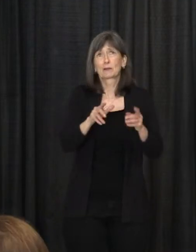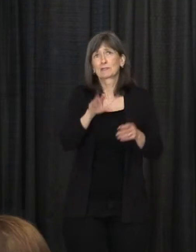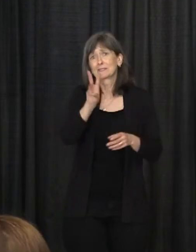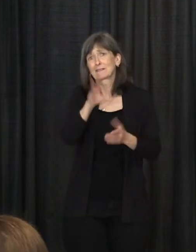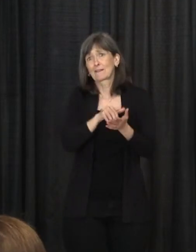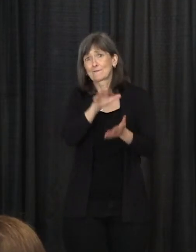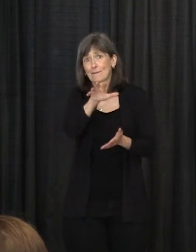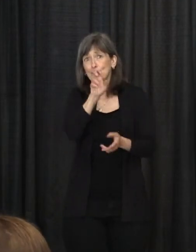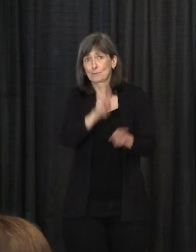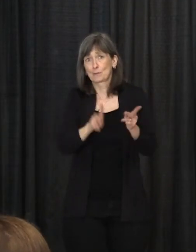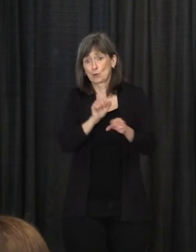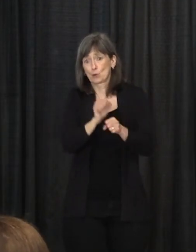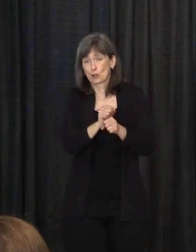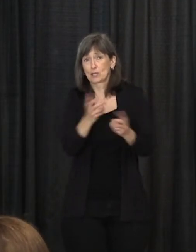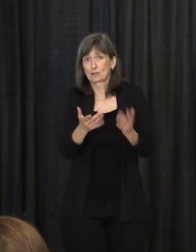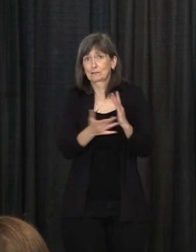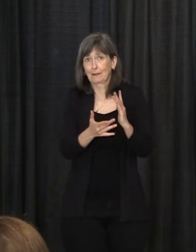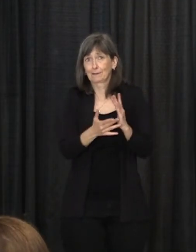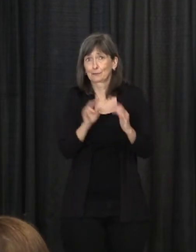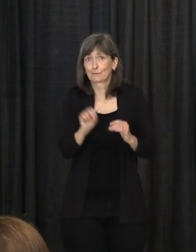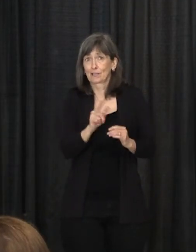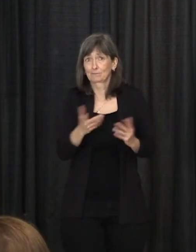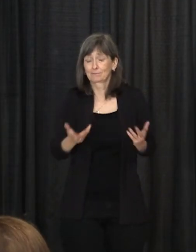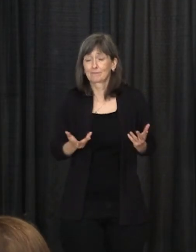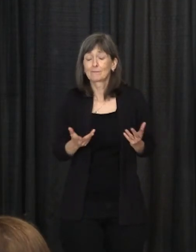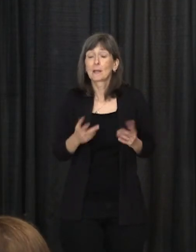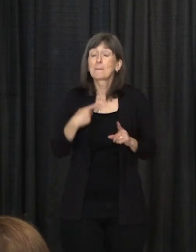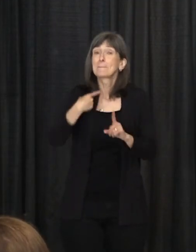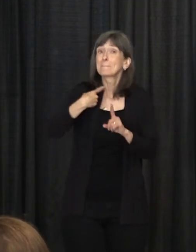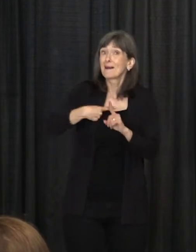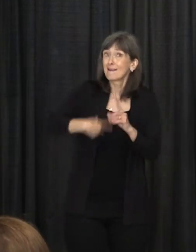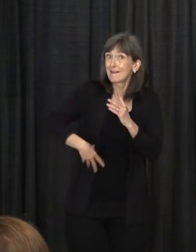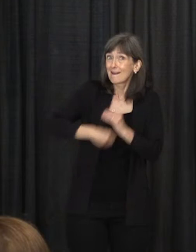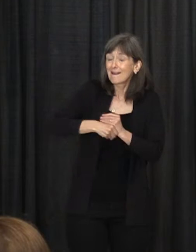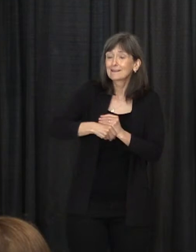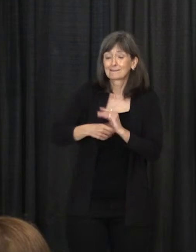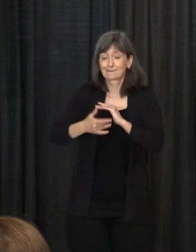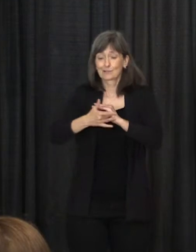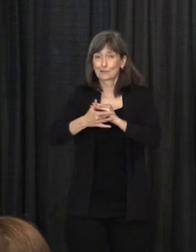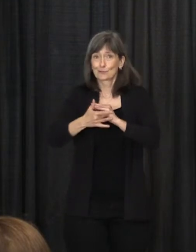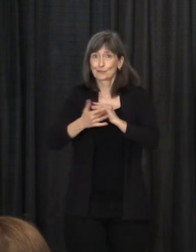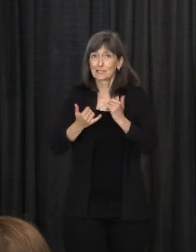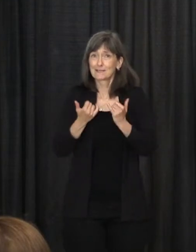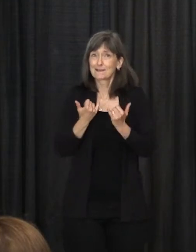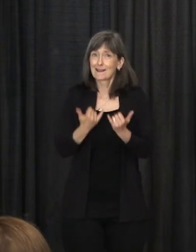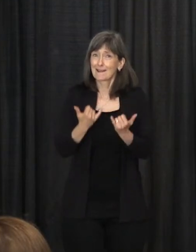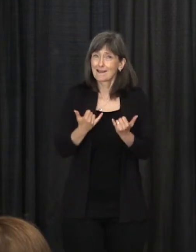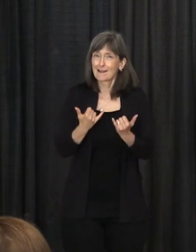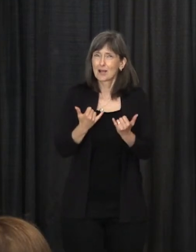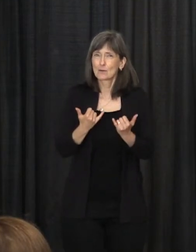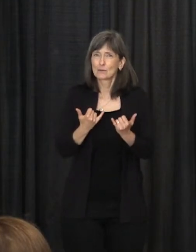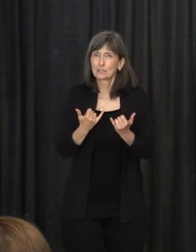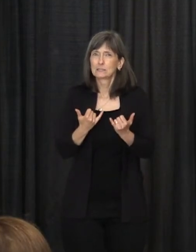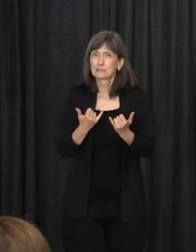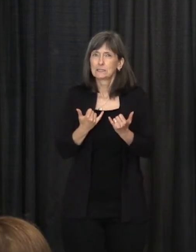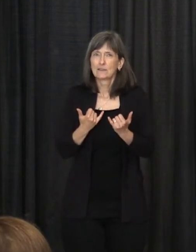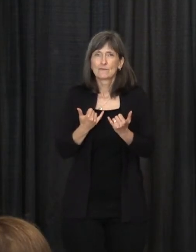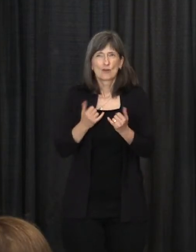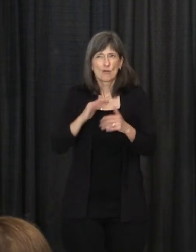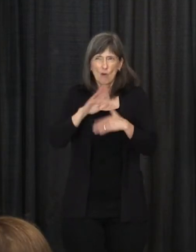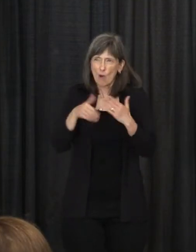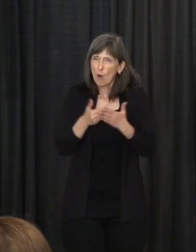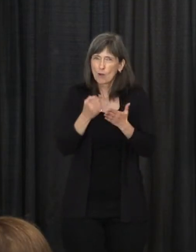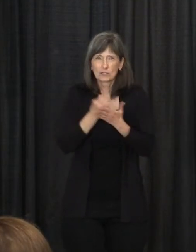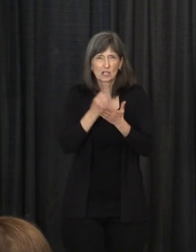people. But in addition to that, technology is increasingly being driven and really being adopted in all sectors of our